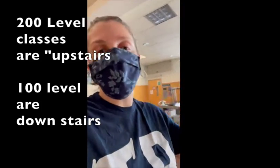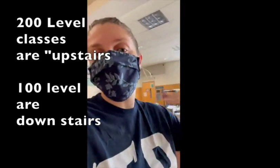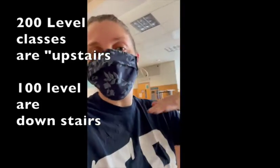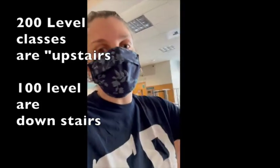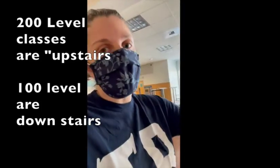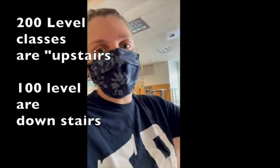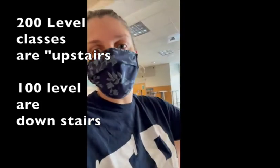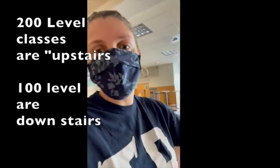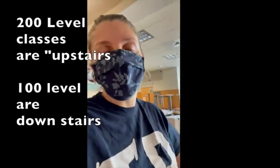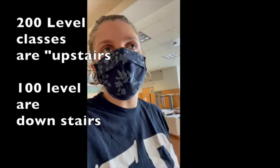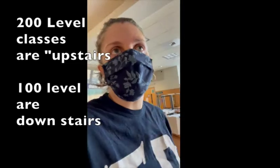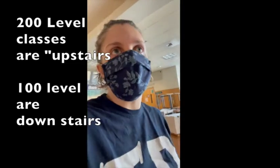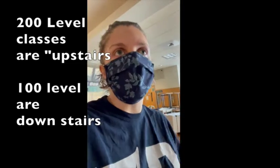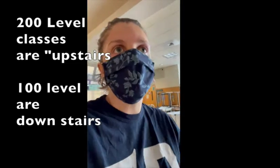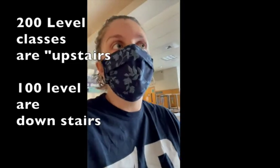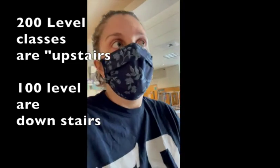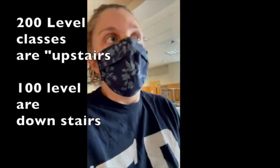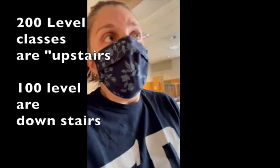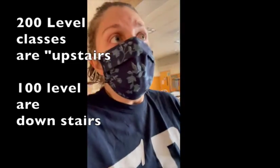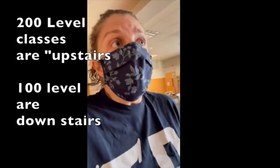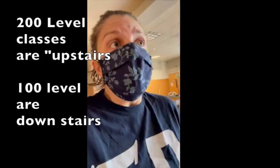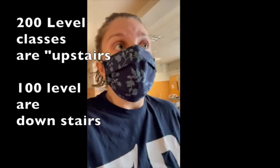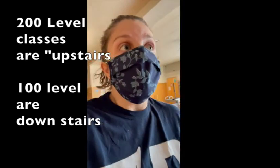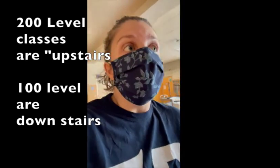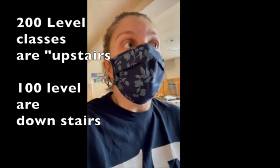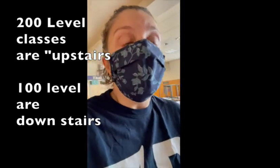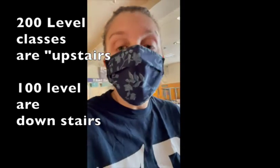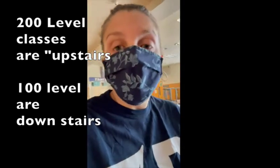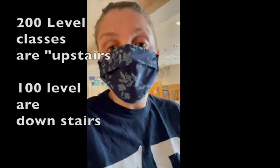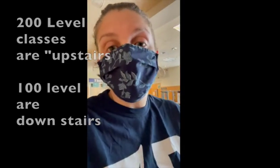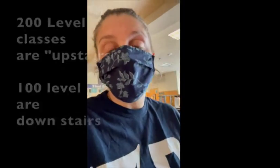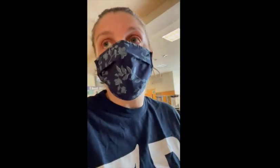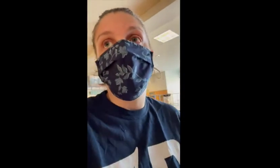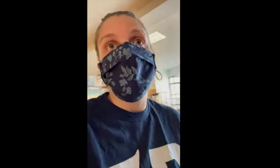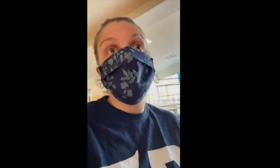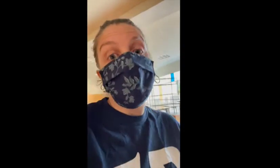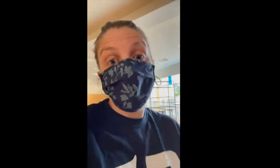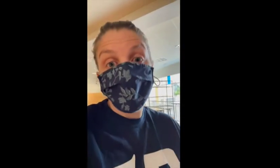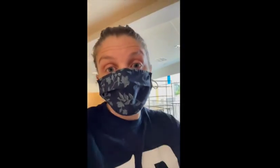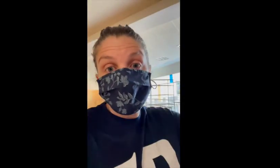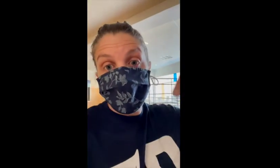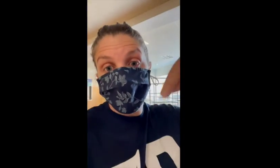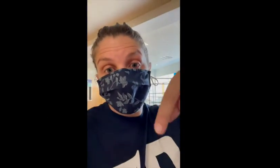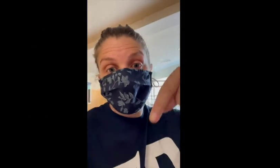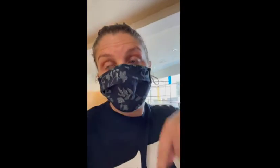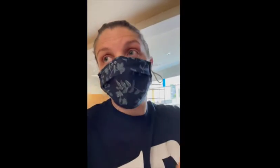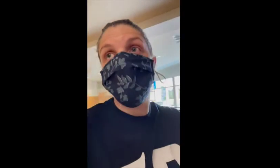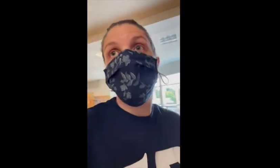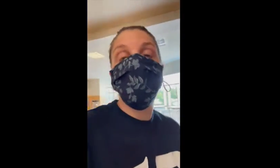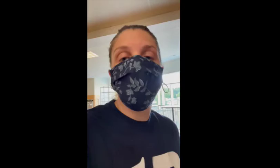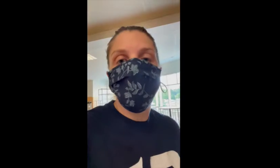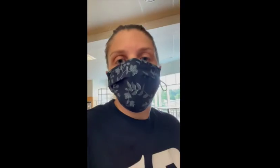doors, you're not going to go downstairs. If it's a 100 level class, that will be downstairs,